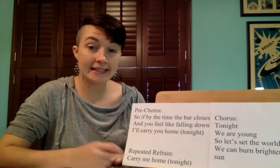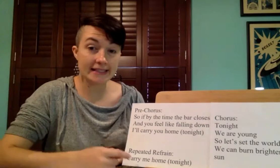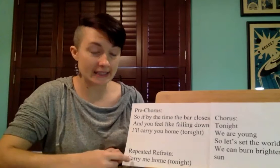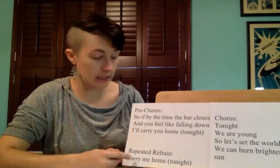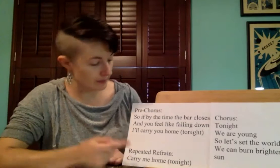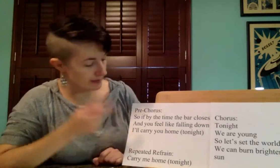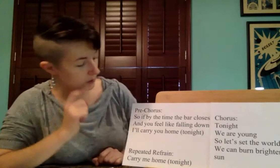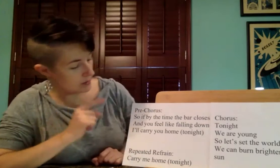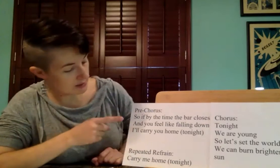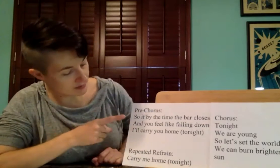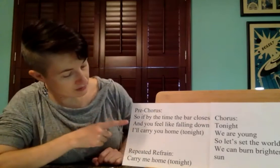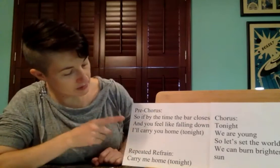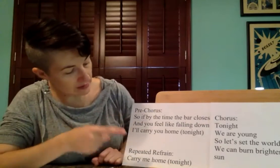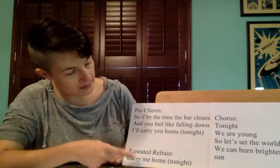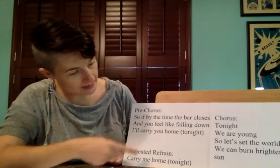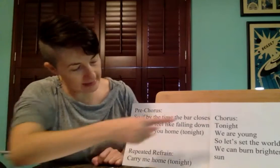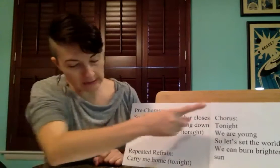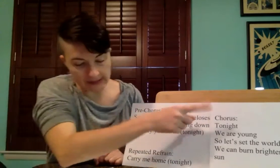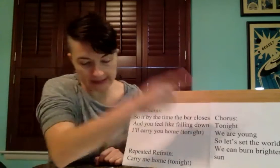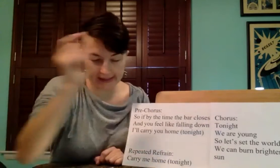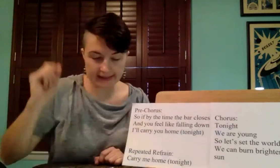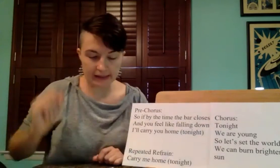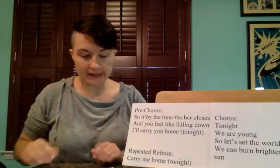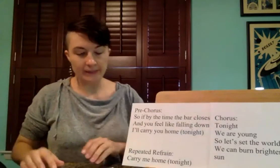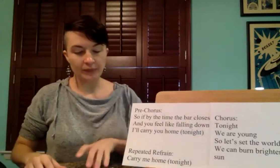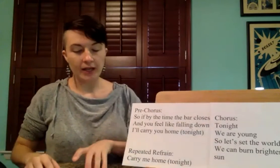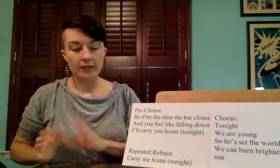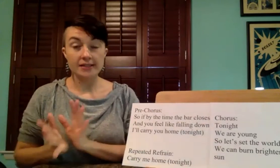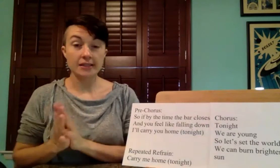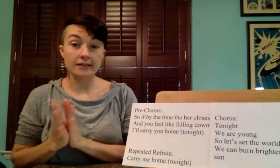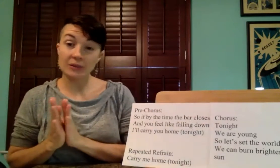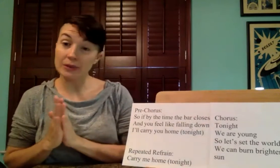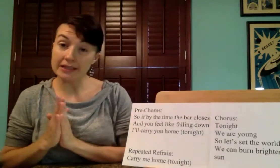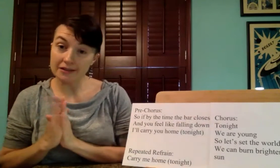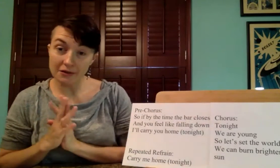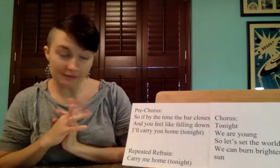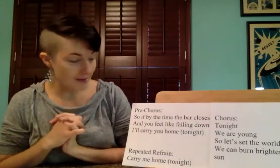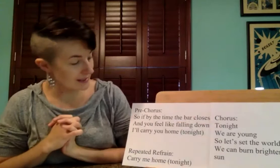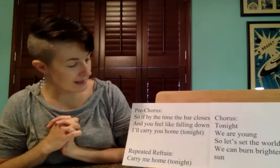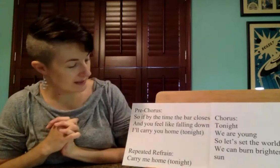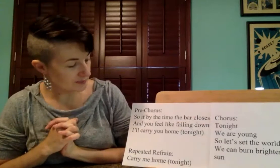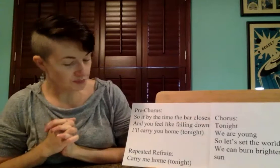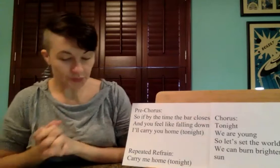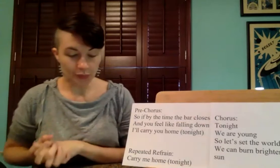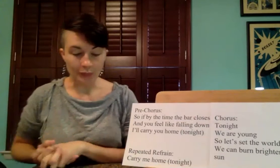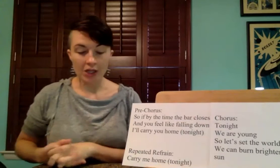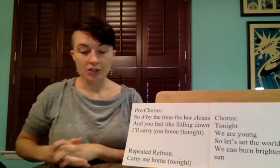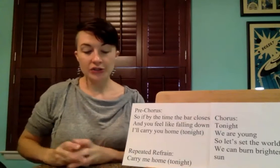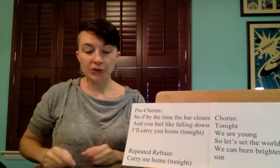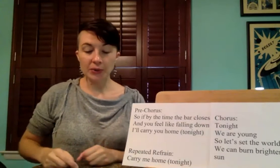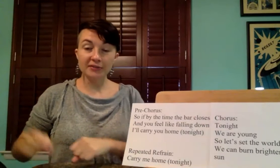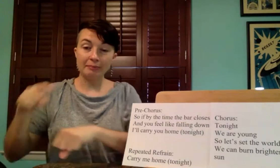6 times. So we get to do this 2 times, 6 times, 6 times. The signs that we need to know for this. So if by